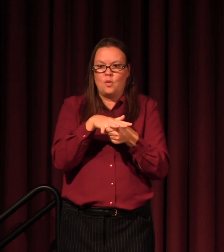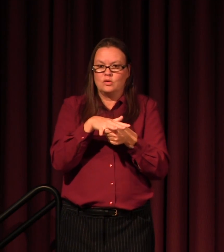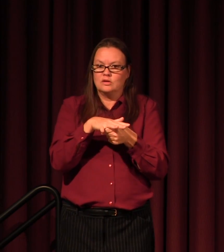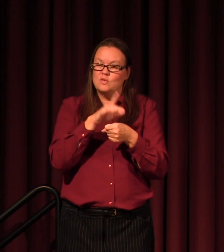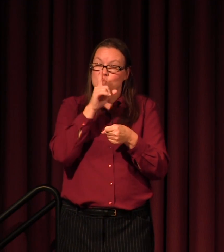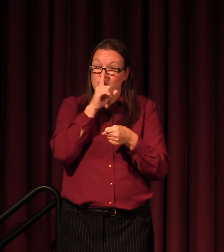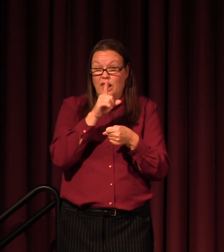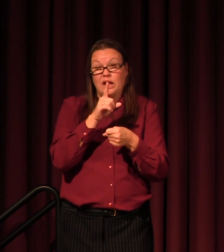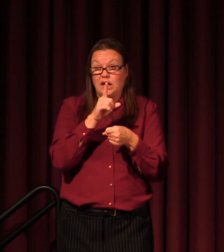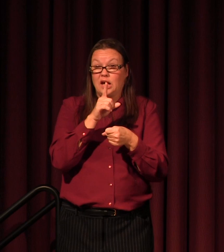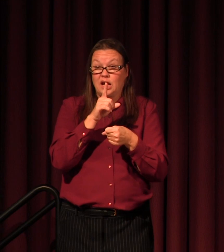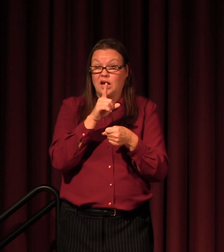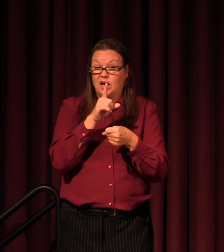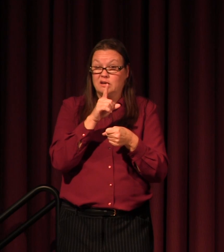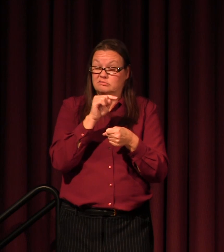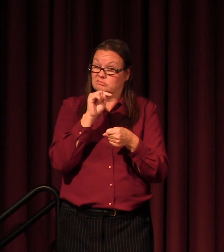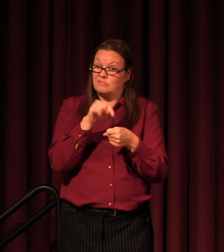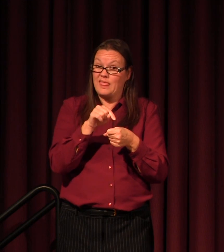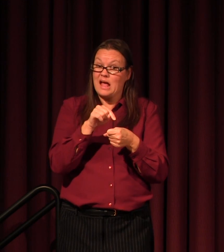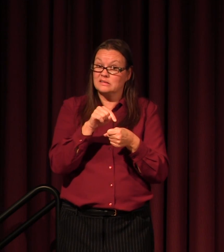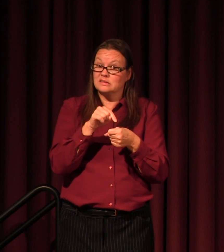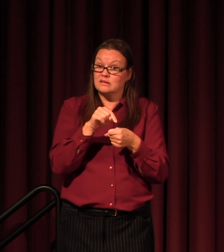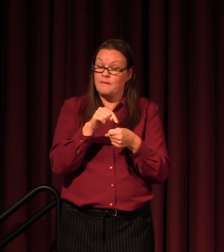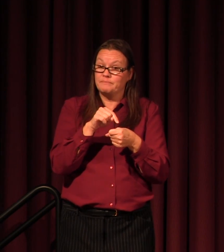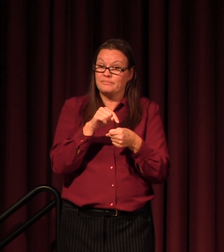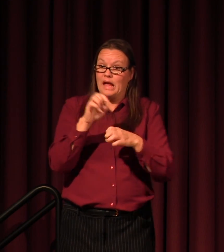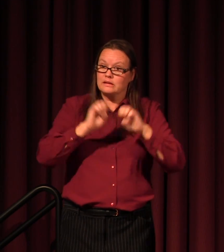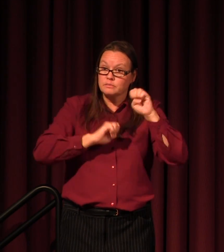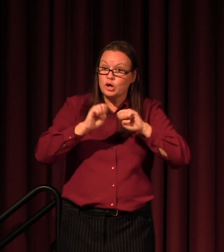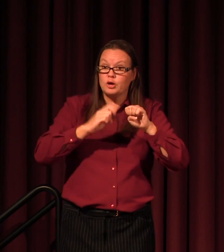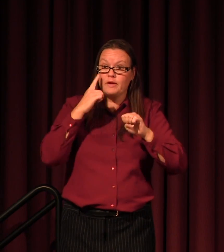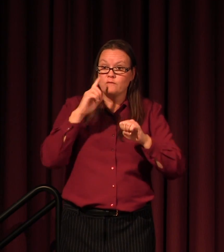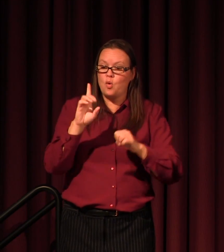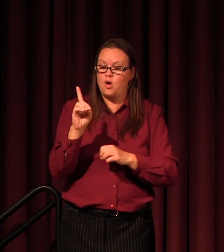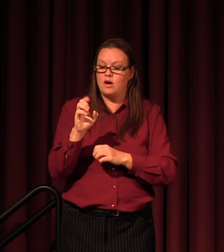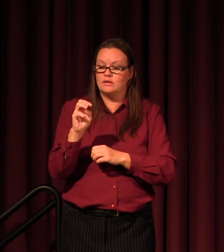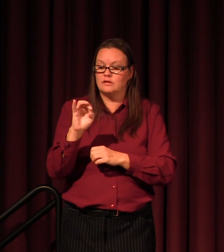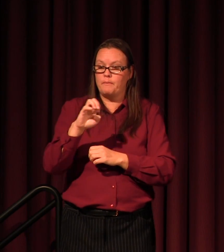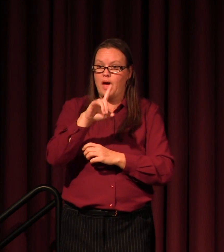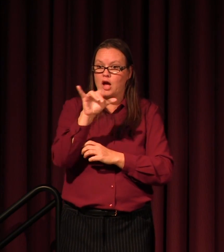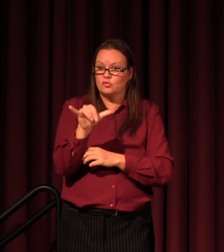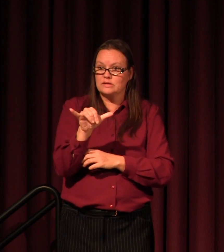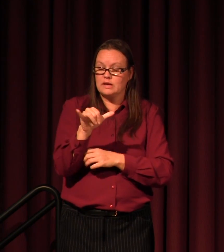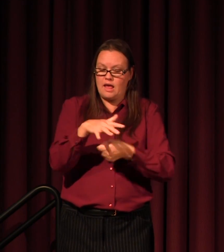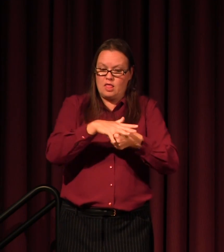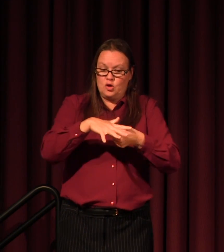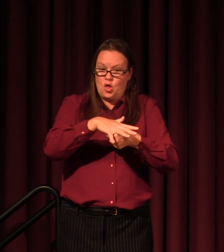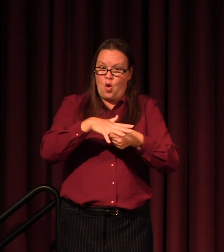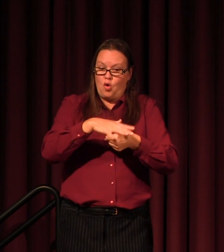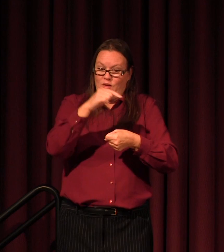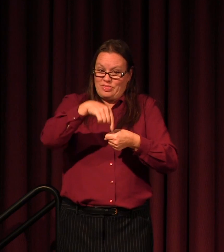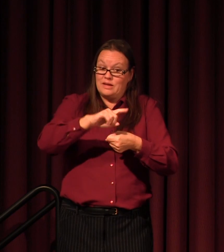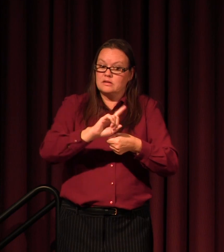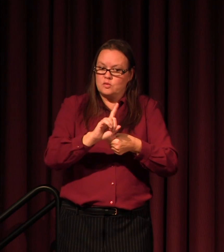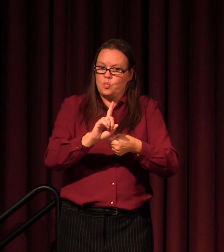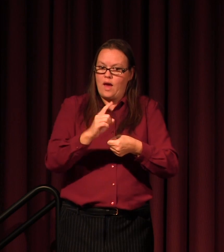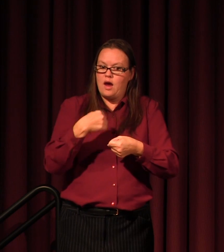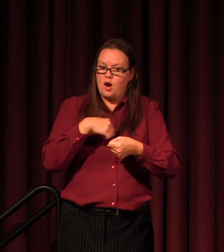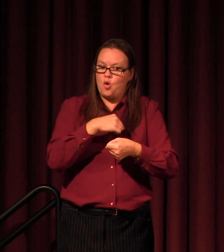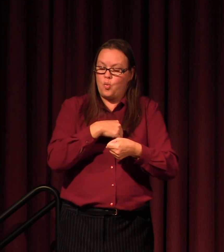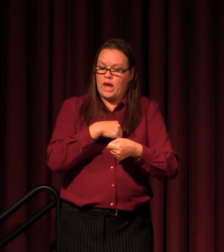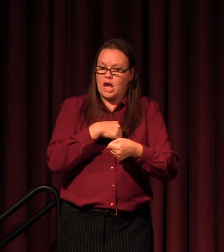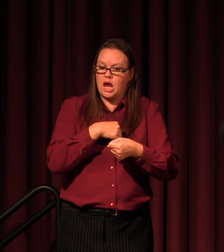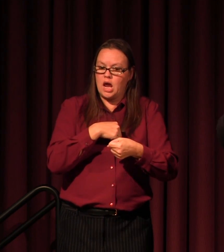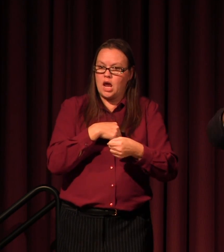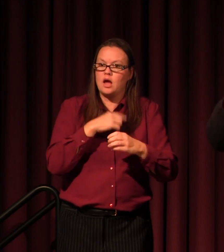the experiment beds of democracy. Like, this is where we figure things out. And when we figure it out in local